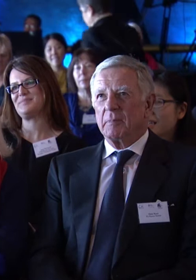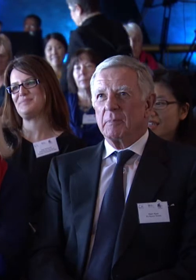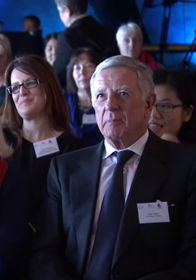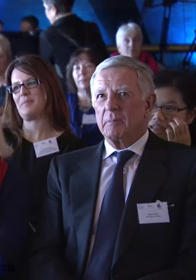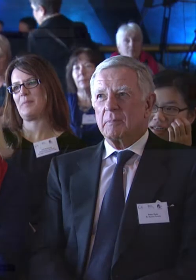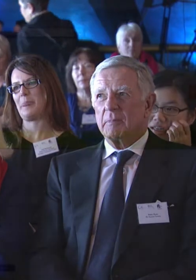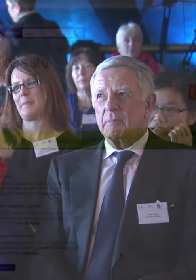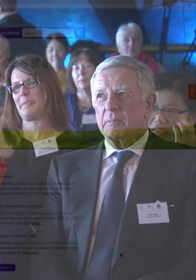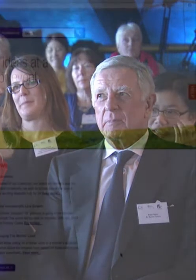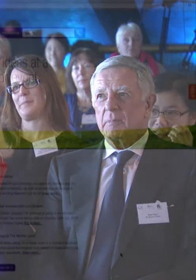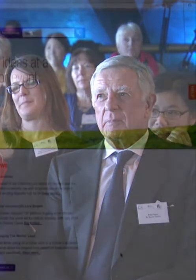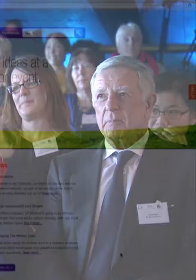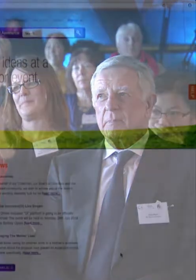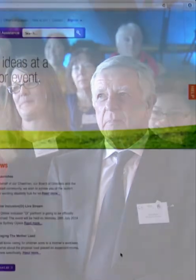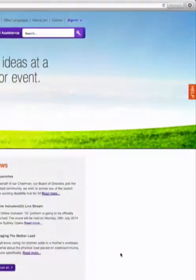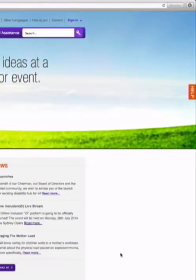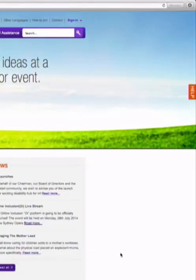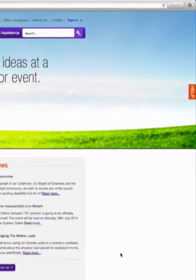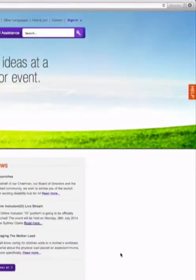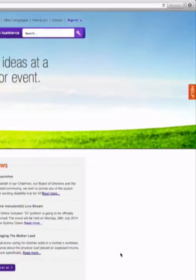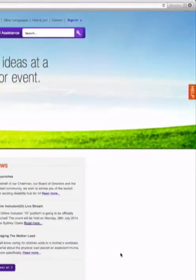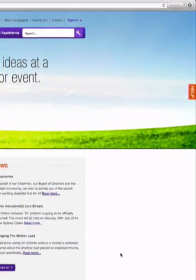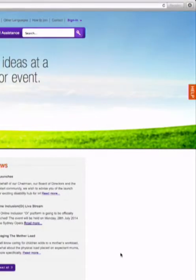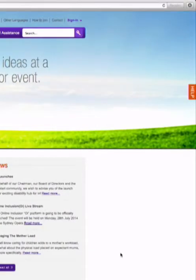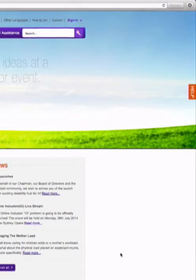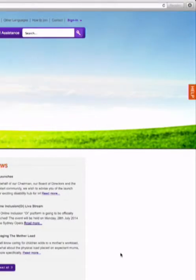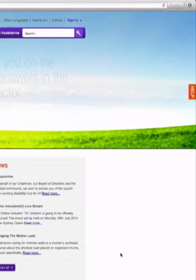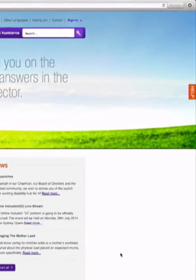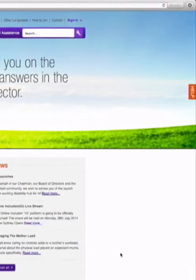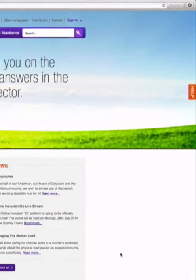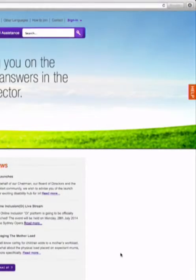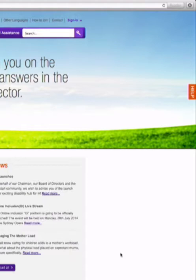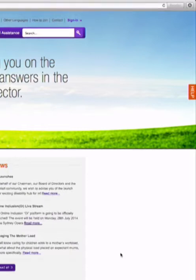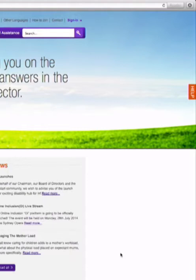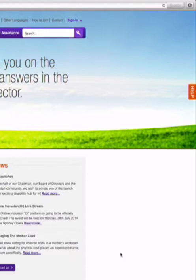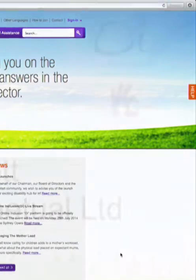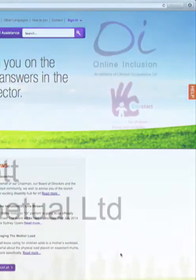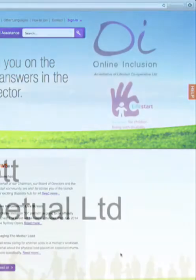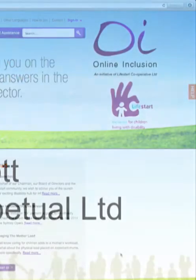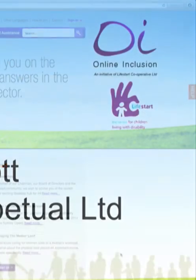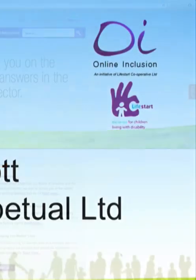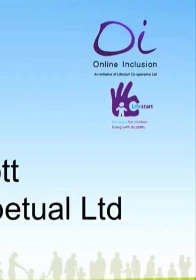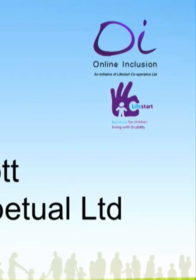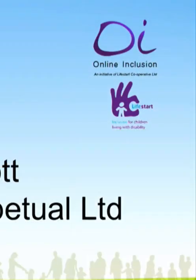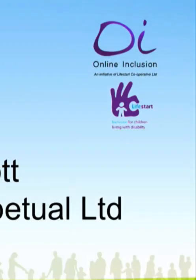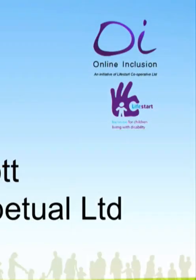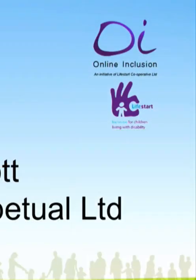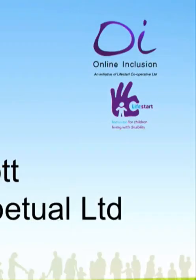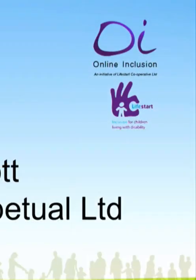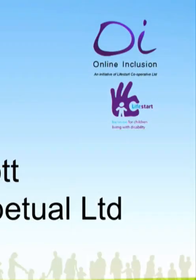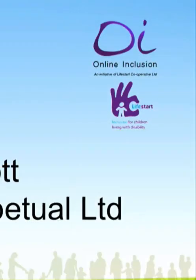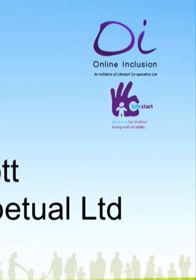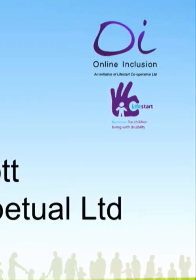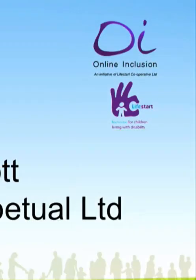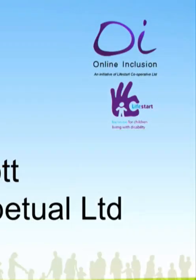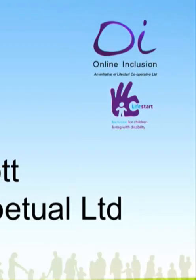Thank you, Minister. To thank the Minister for attending, I would like to introduce the Chairman of Perpetual and Trust Company, now part of Perpetual, the funding